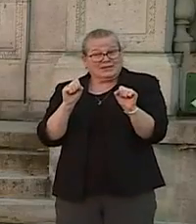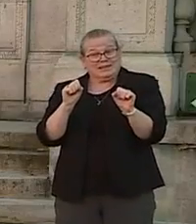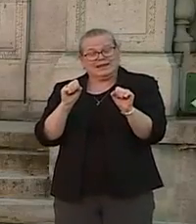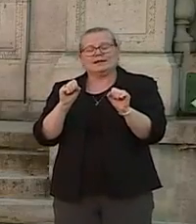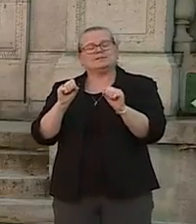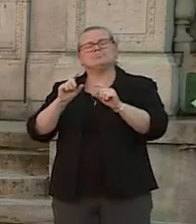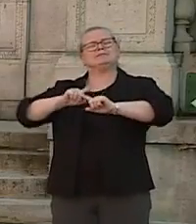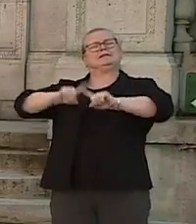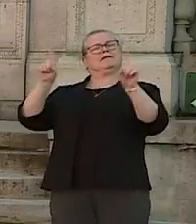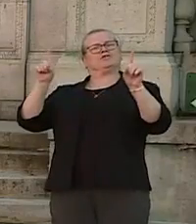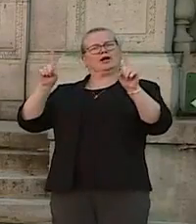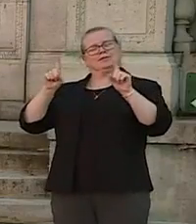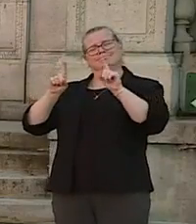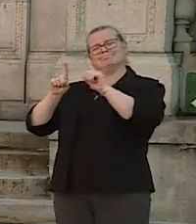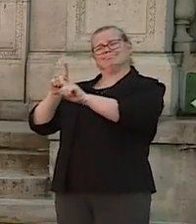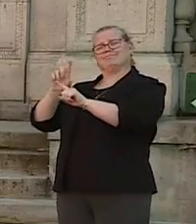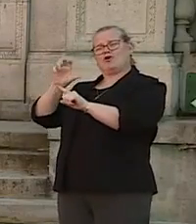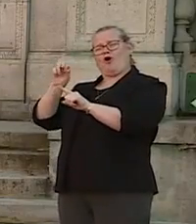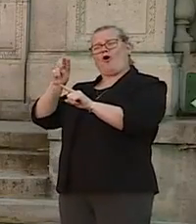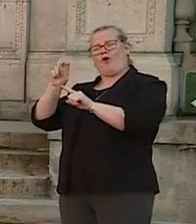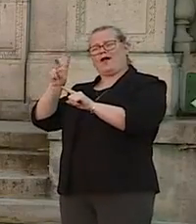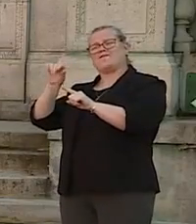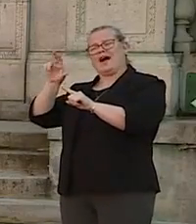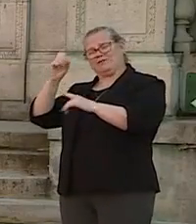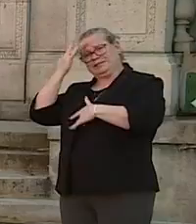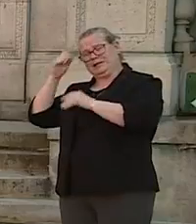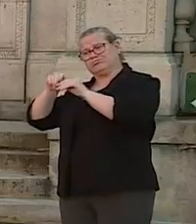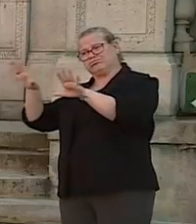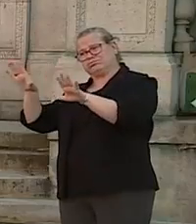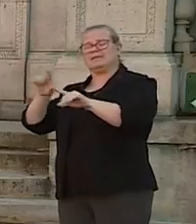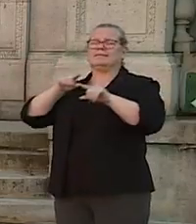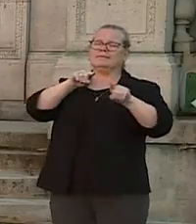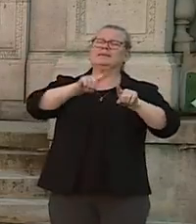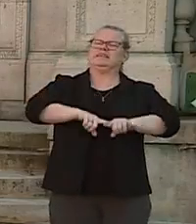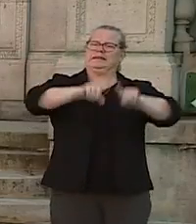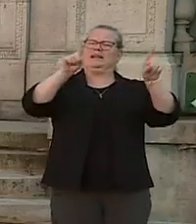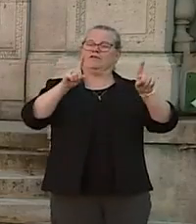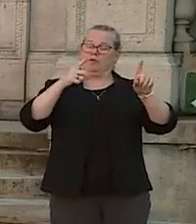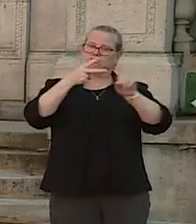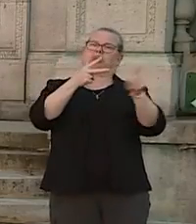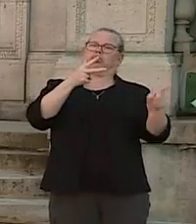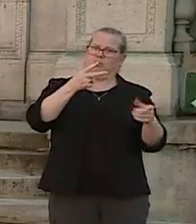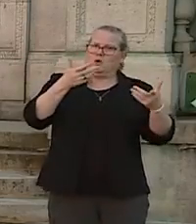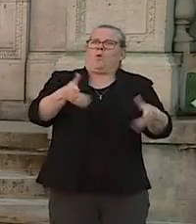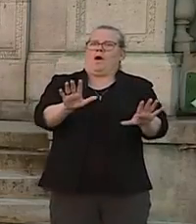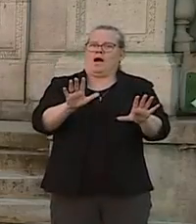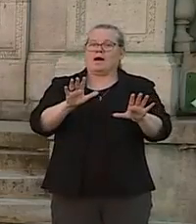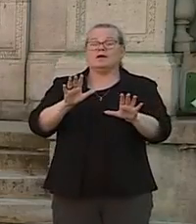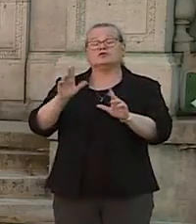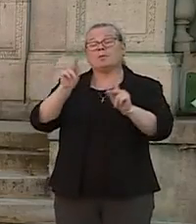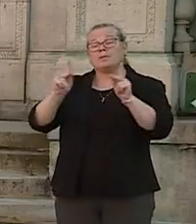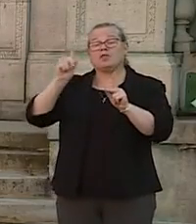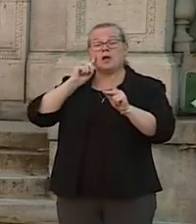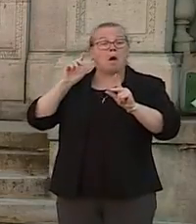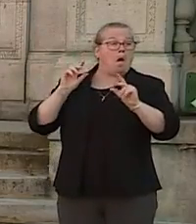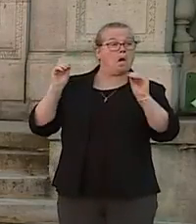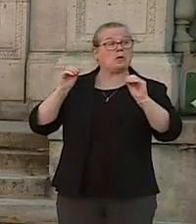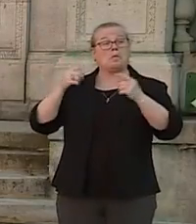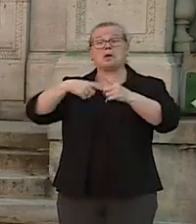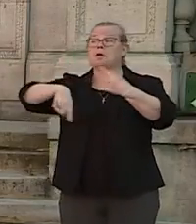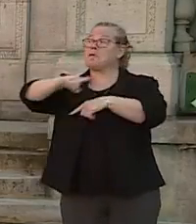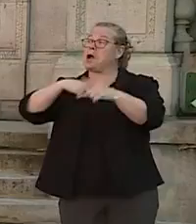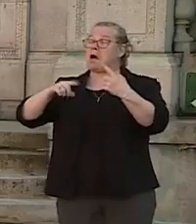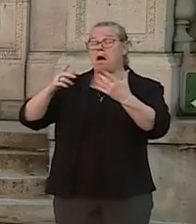related, but it is dangerous, and we don't want people to think that because the streets may be a little emptier, that this is a time to come out and